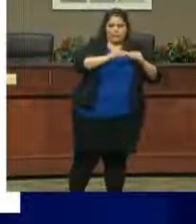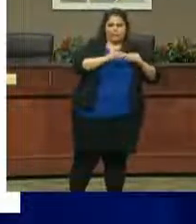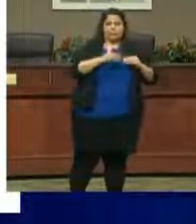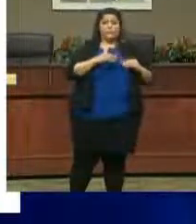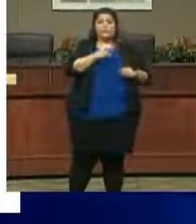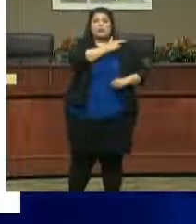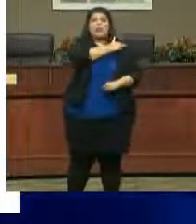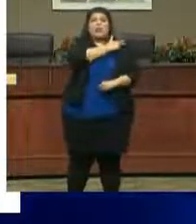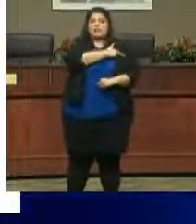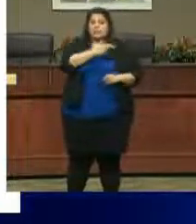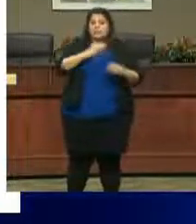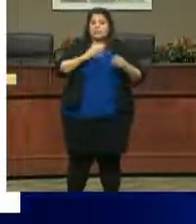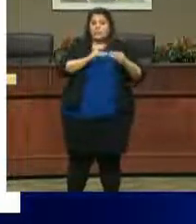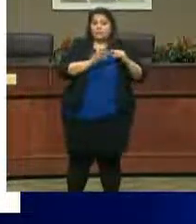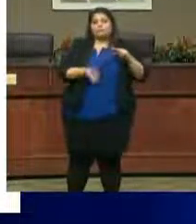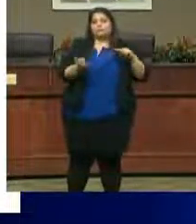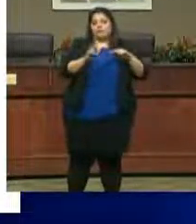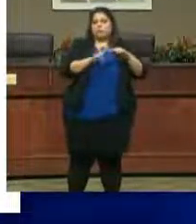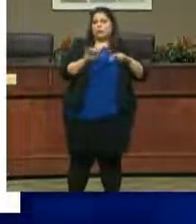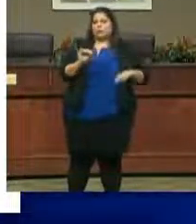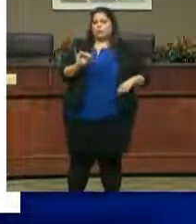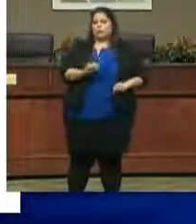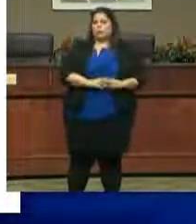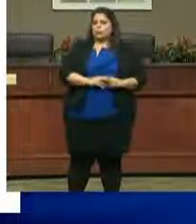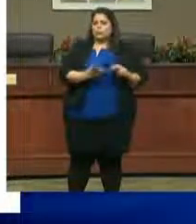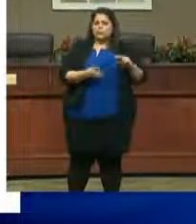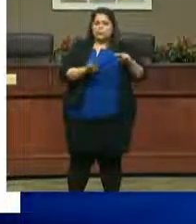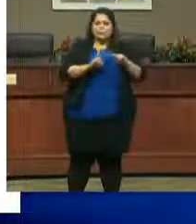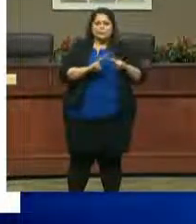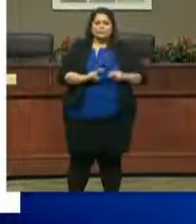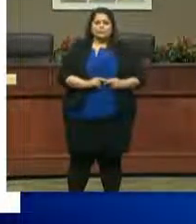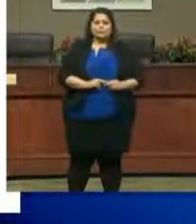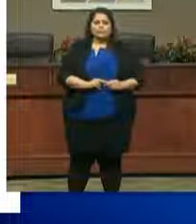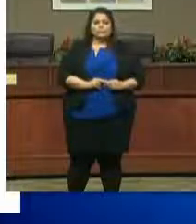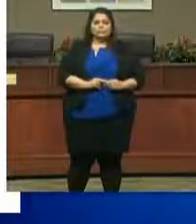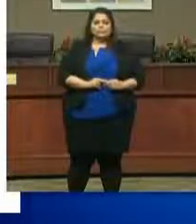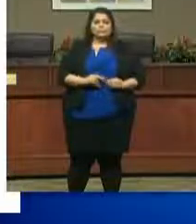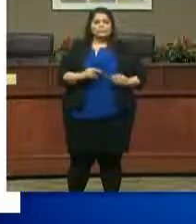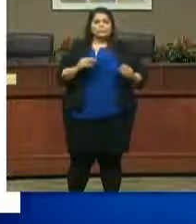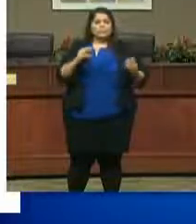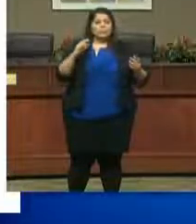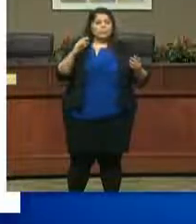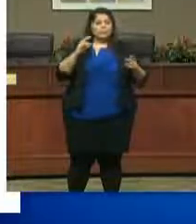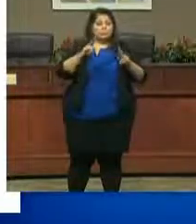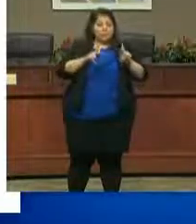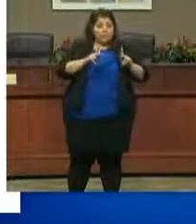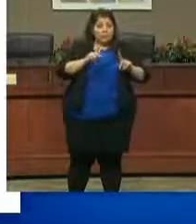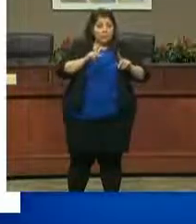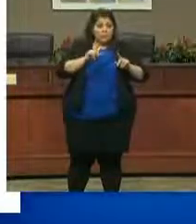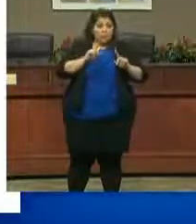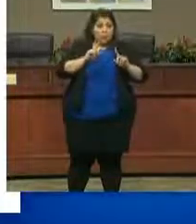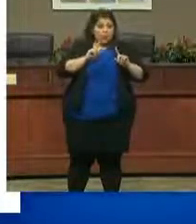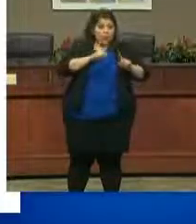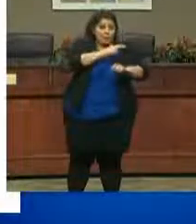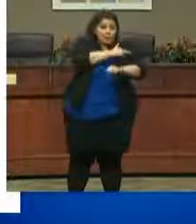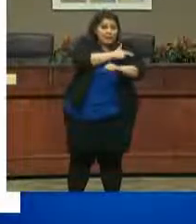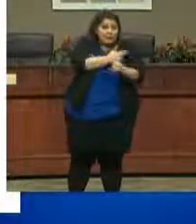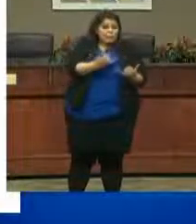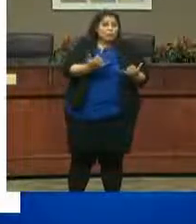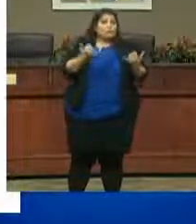hospitalizations have also increased, and the number of total people hospitalized